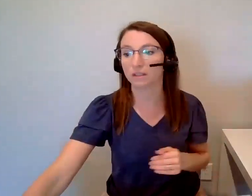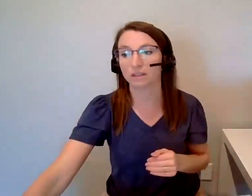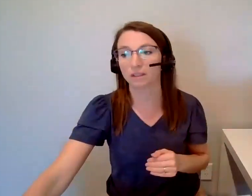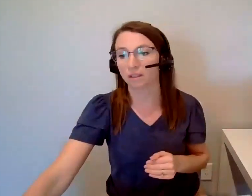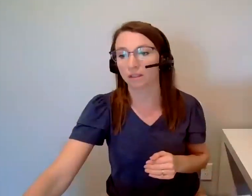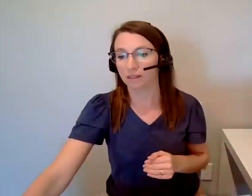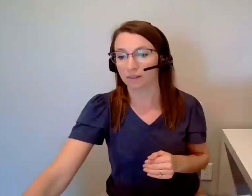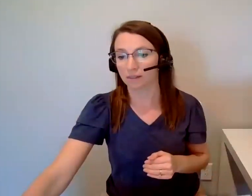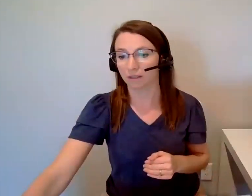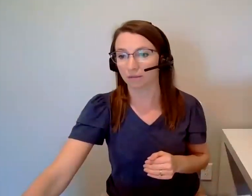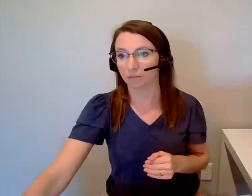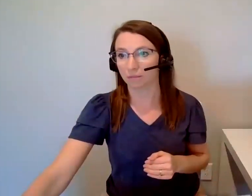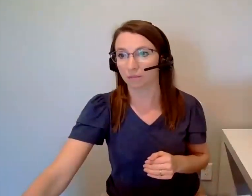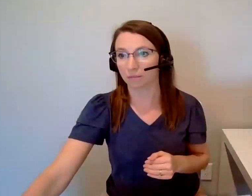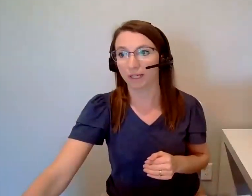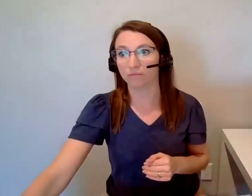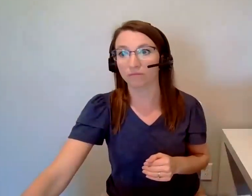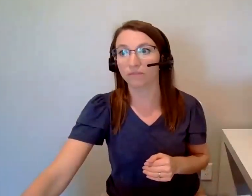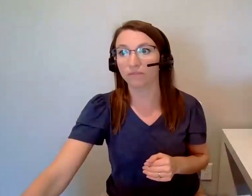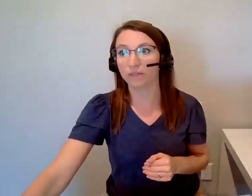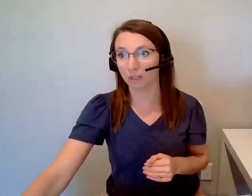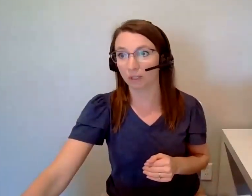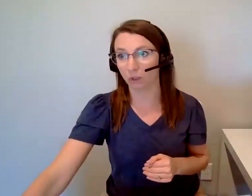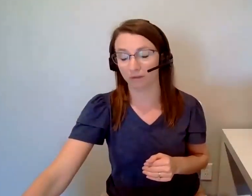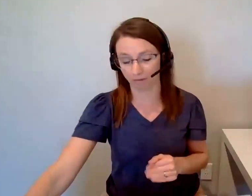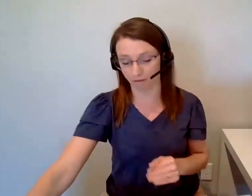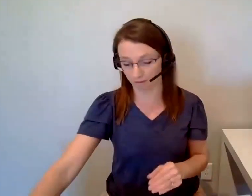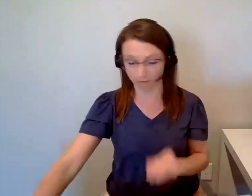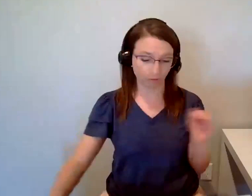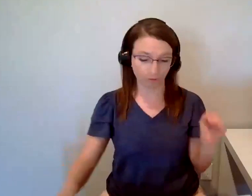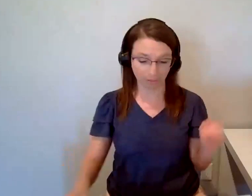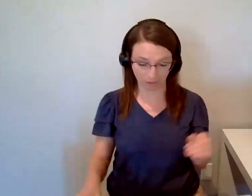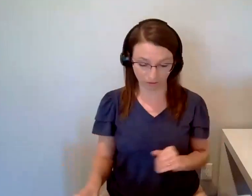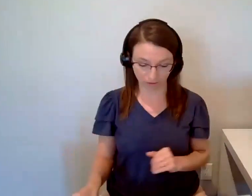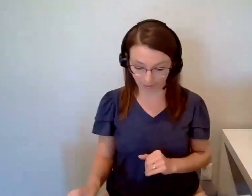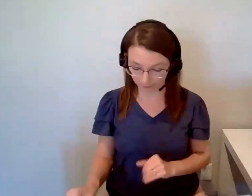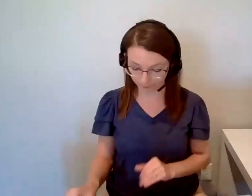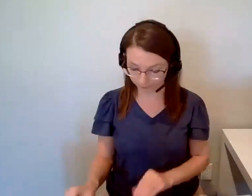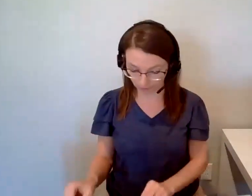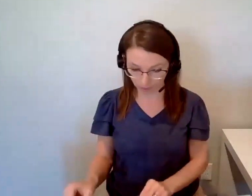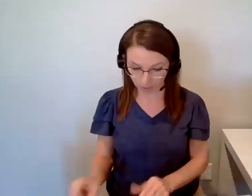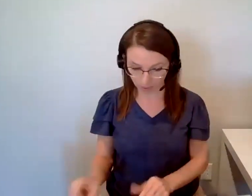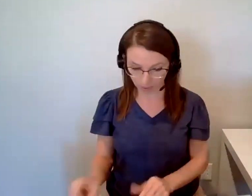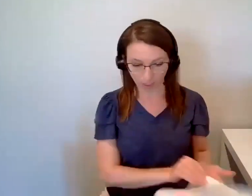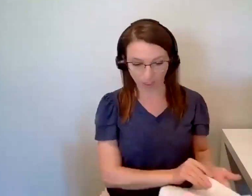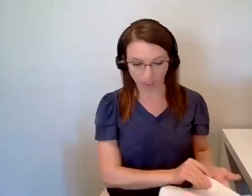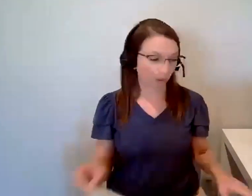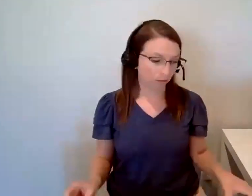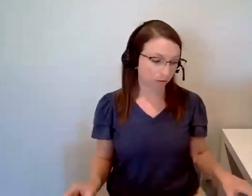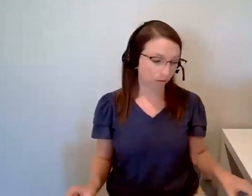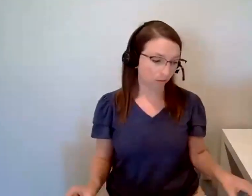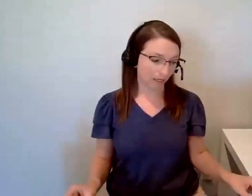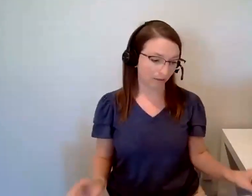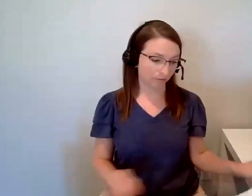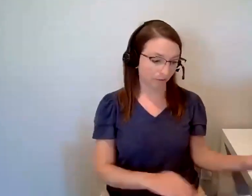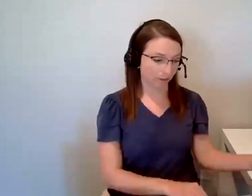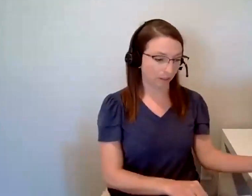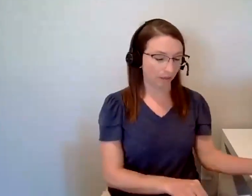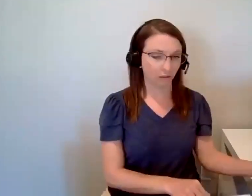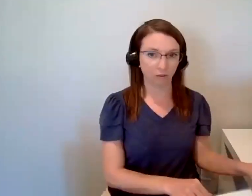question. I am very open to all questions, okay? I also have in